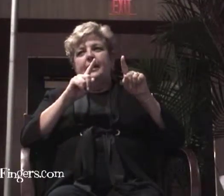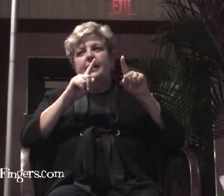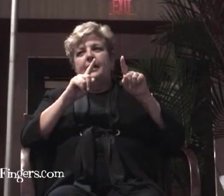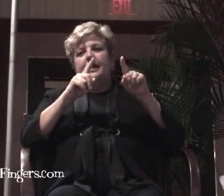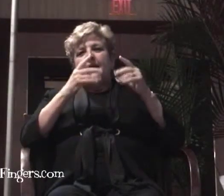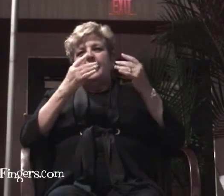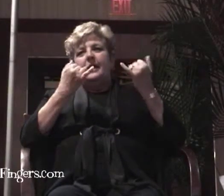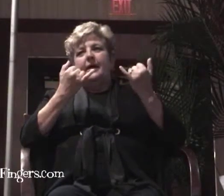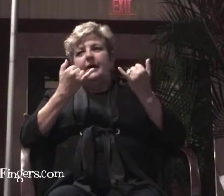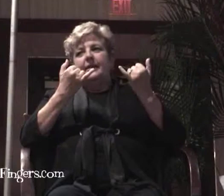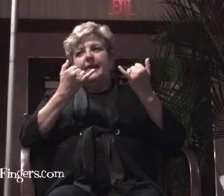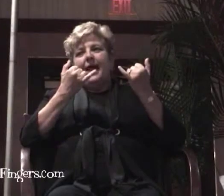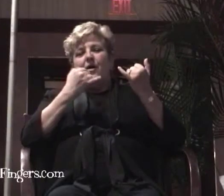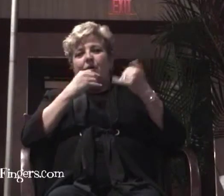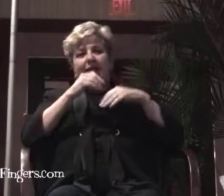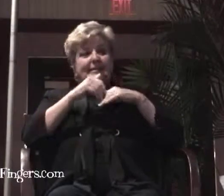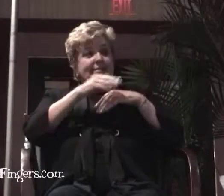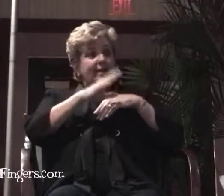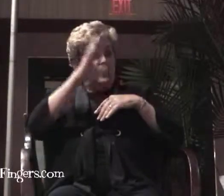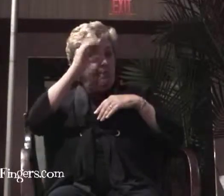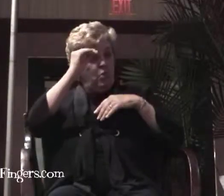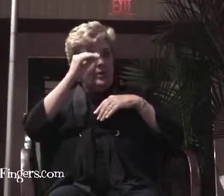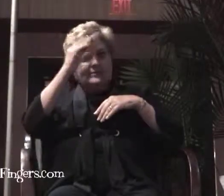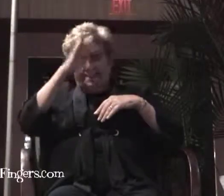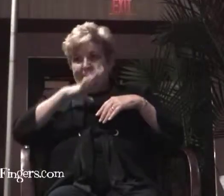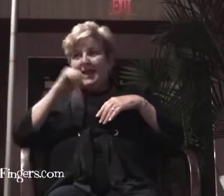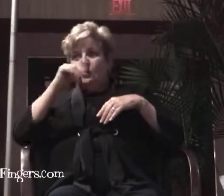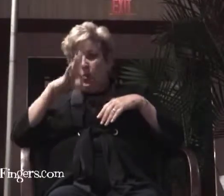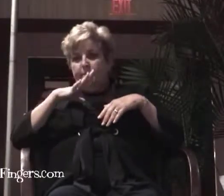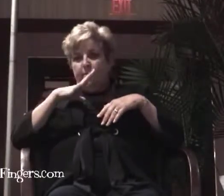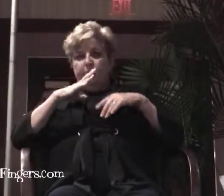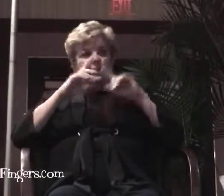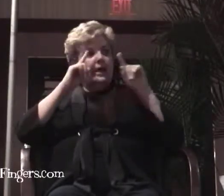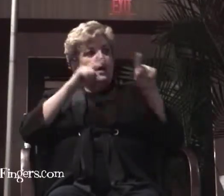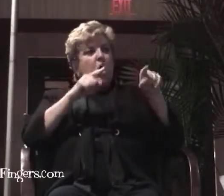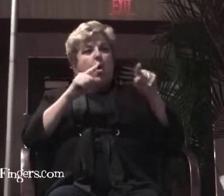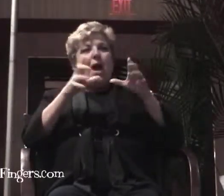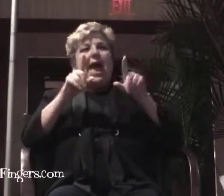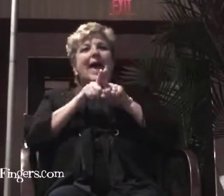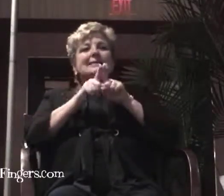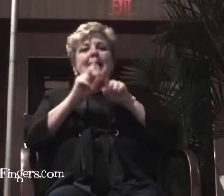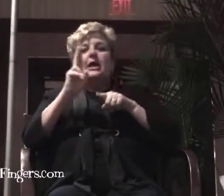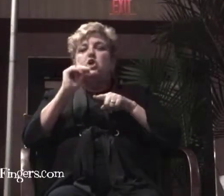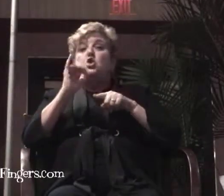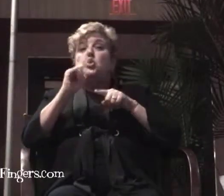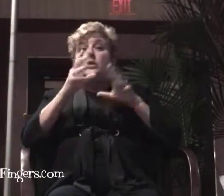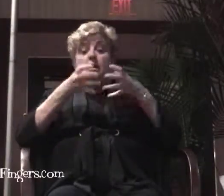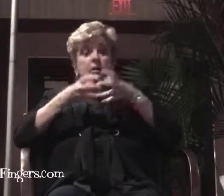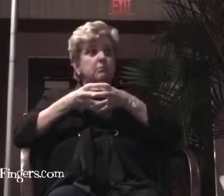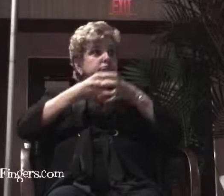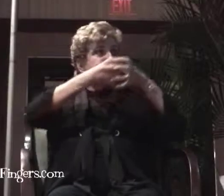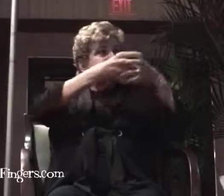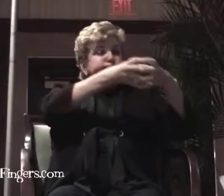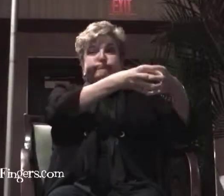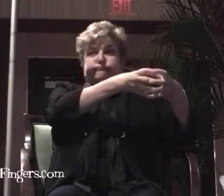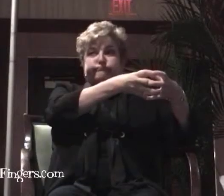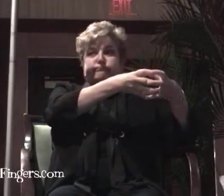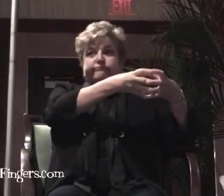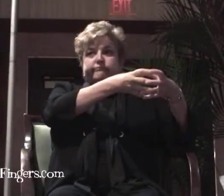boys to Iraq, our men and women to Iraq. They send them as a unit, and they come home as a unit. And they learned that